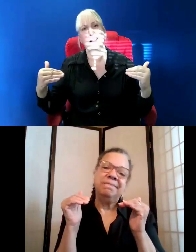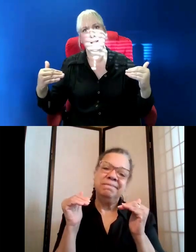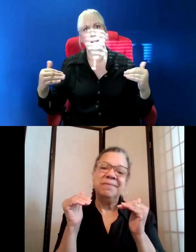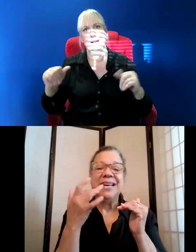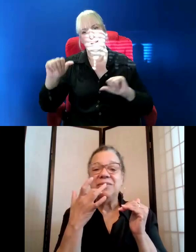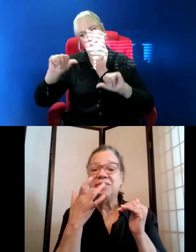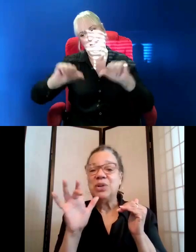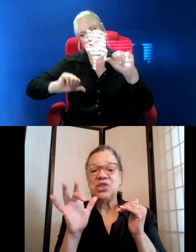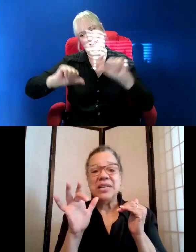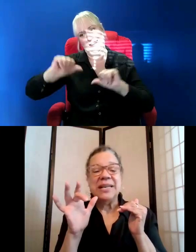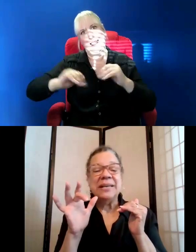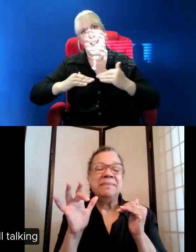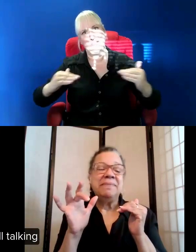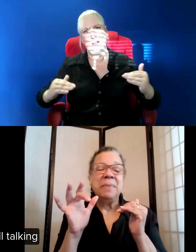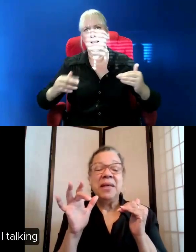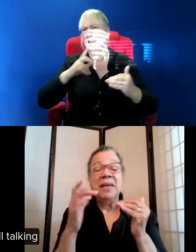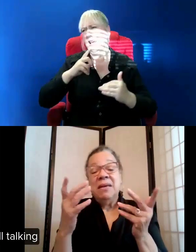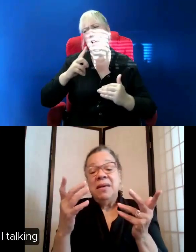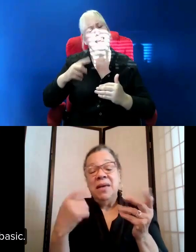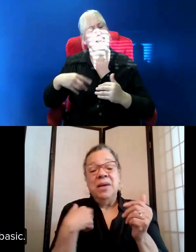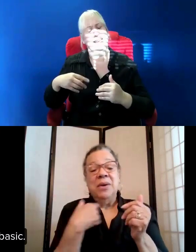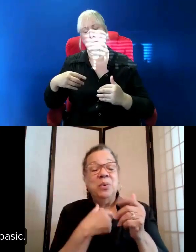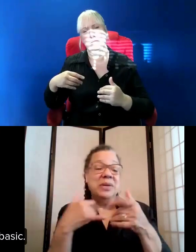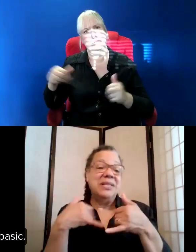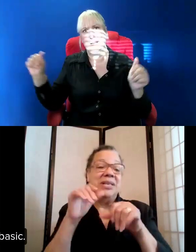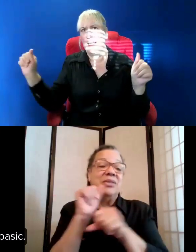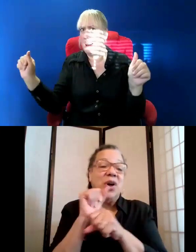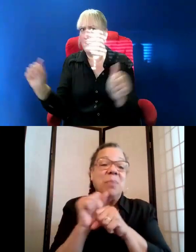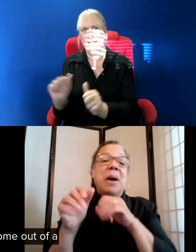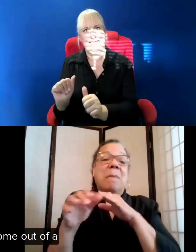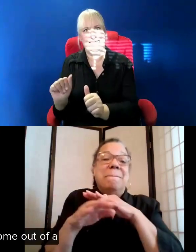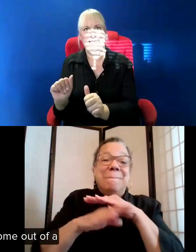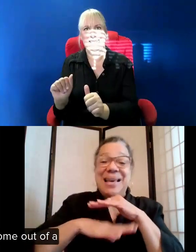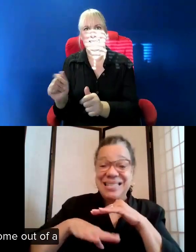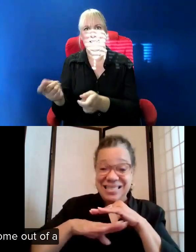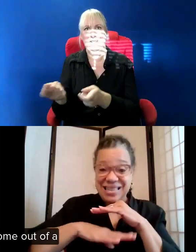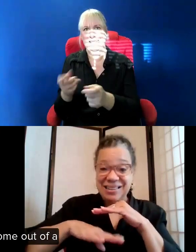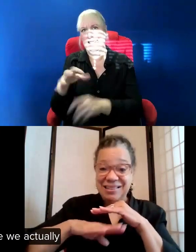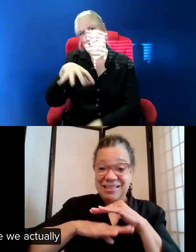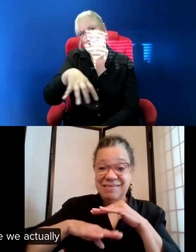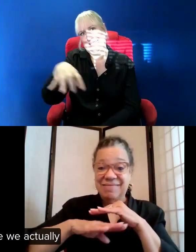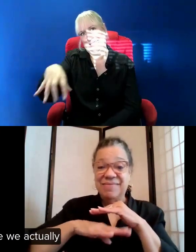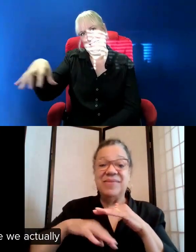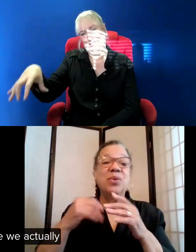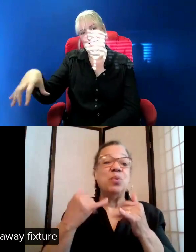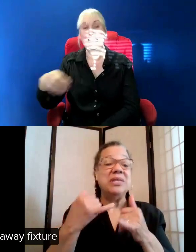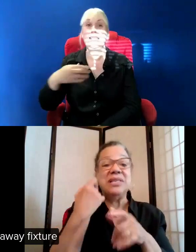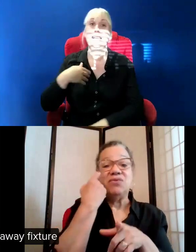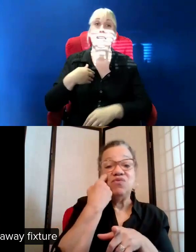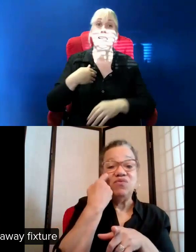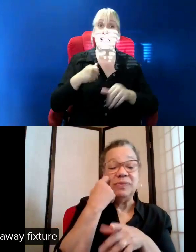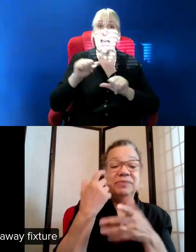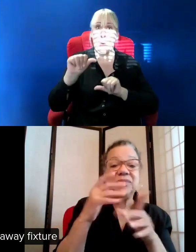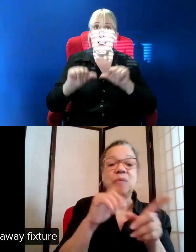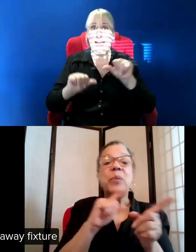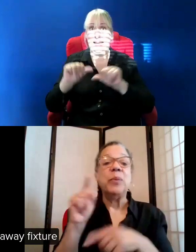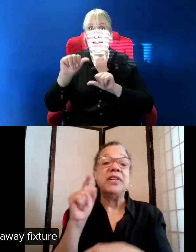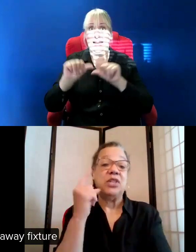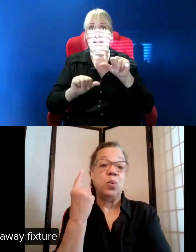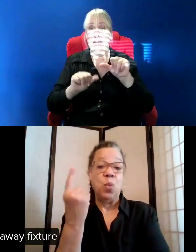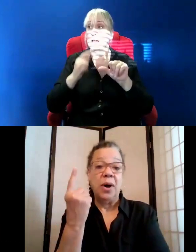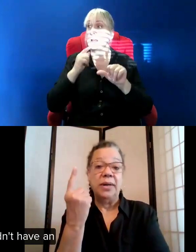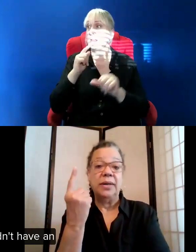unfortunately. You know, we're still talking quite basic. We've just come out of a league where we actually went to one